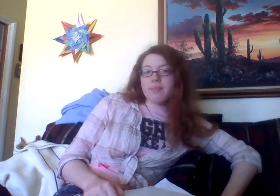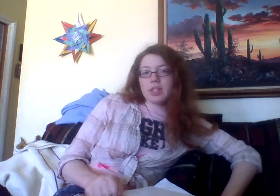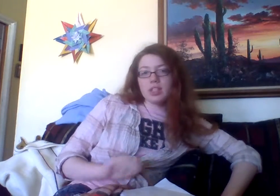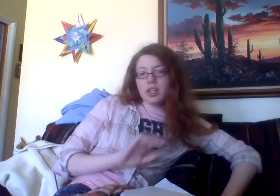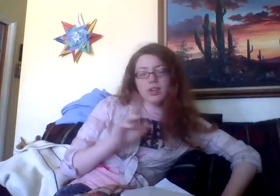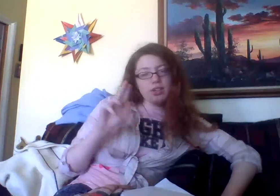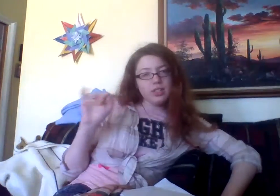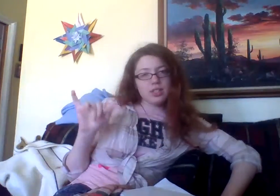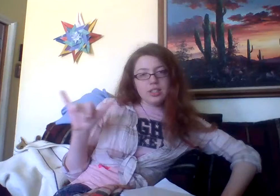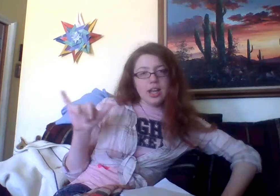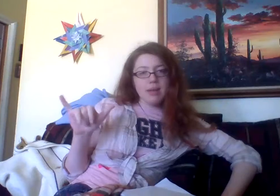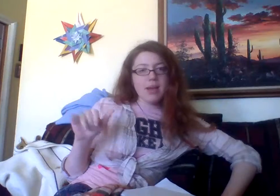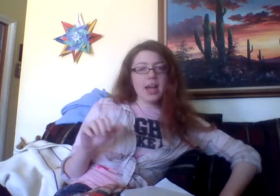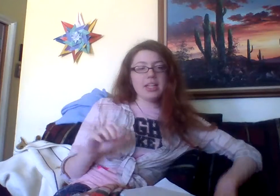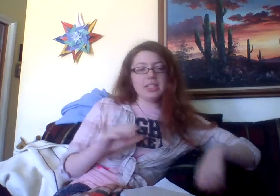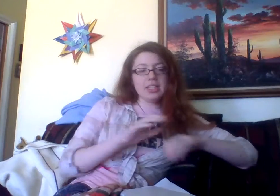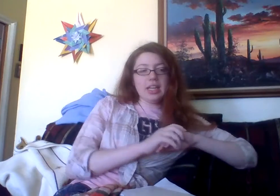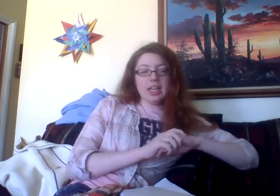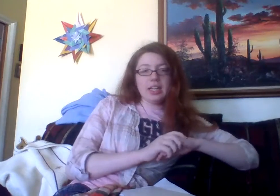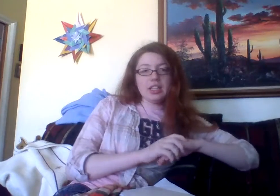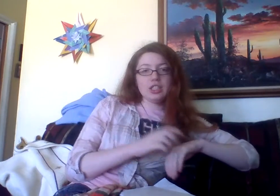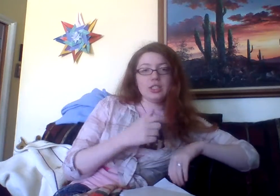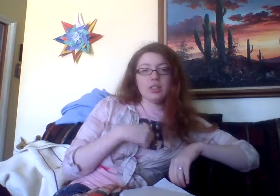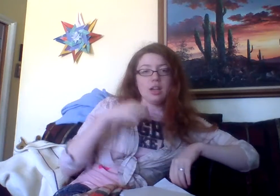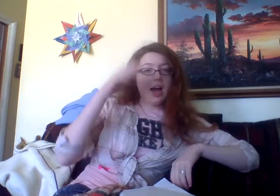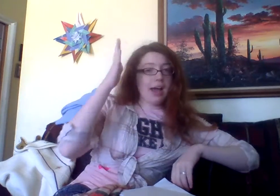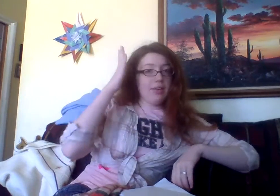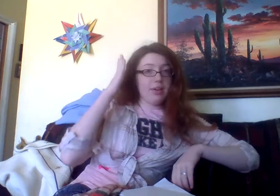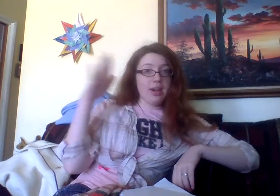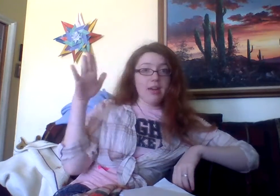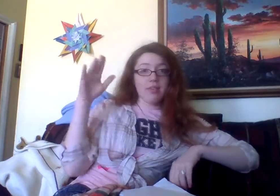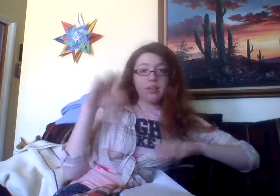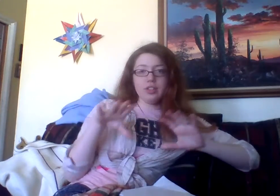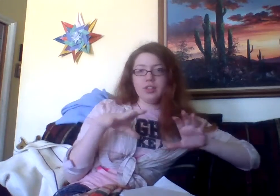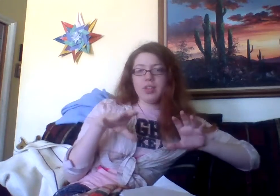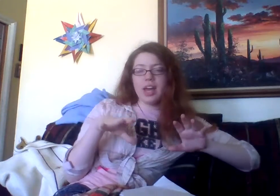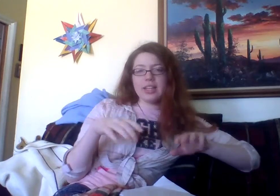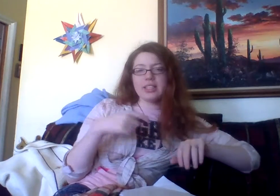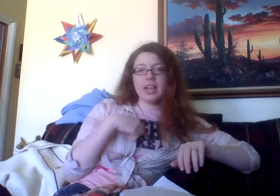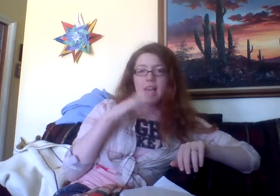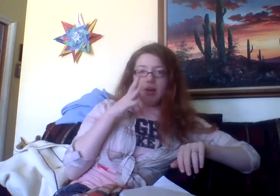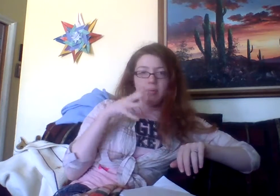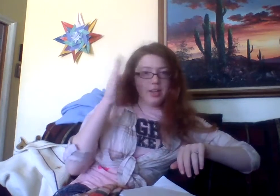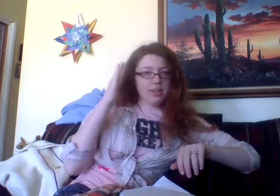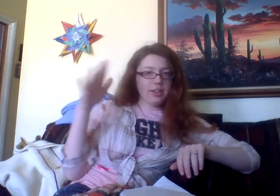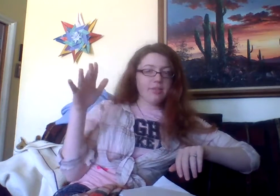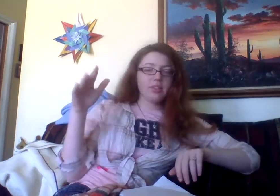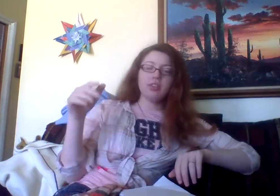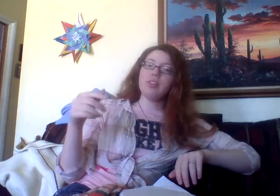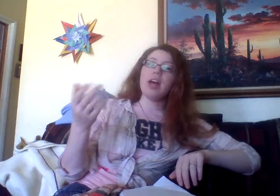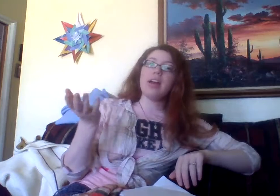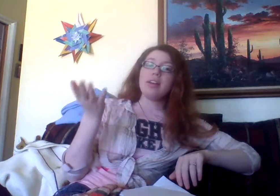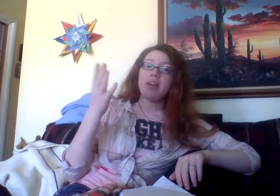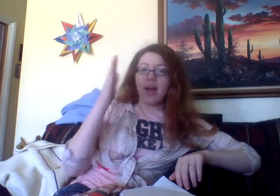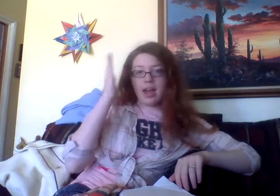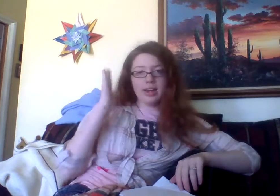So you would use this the same as in English. I would never do that. I will never do that. I